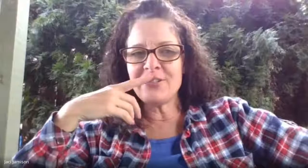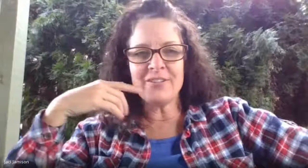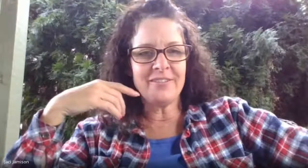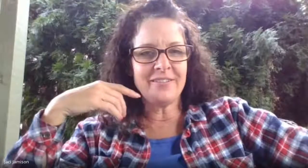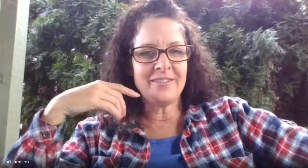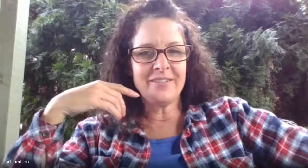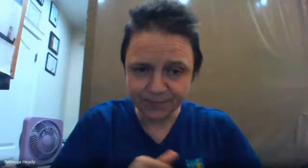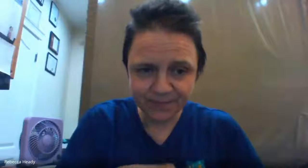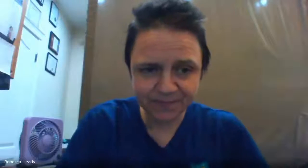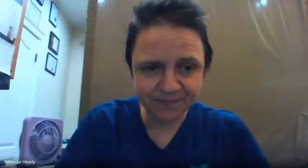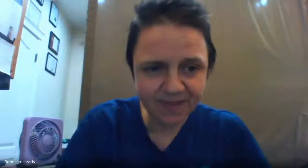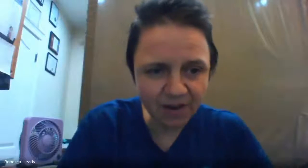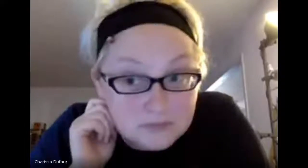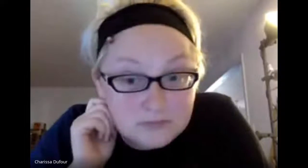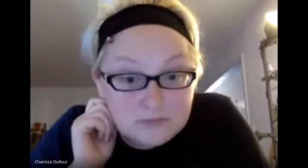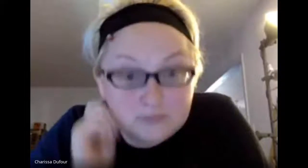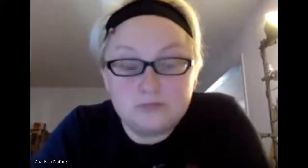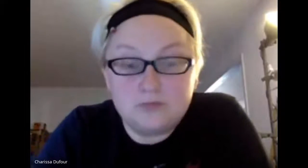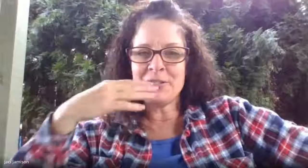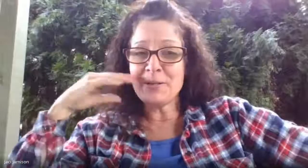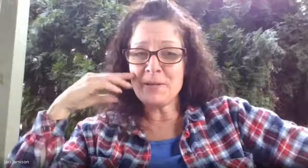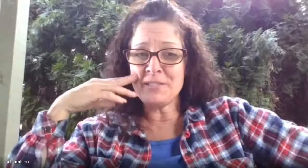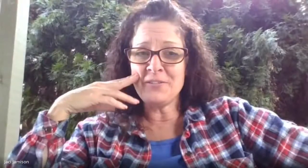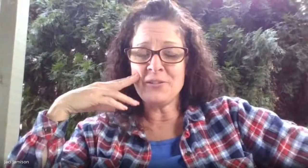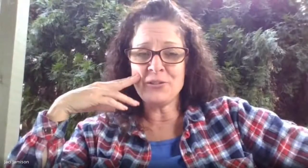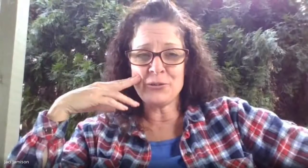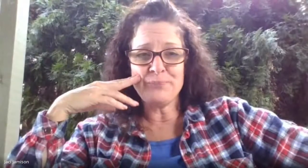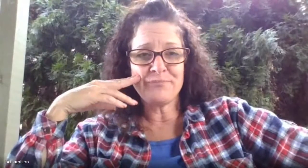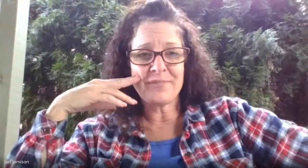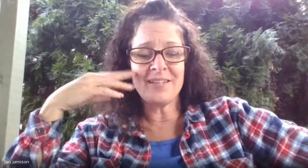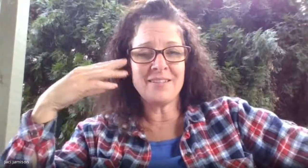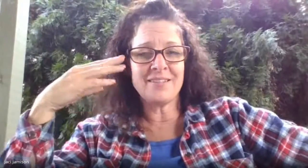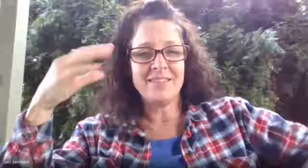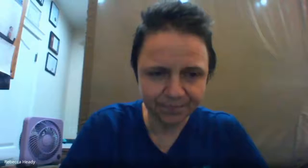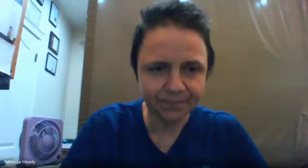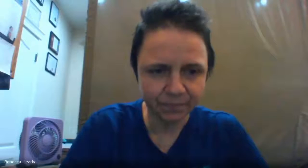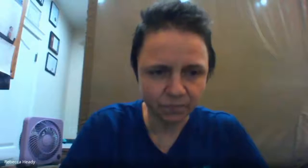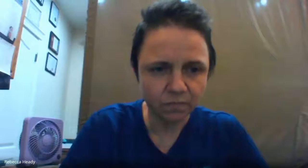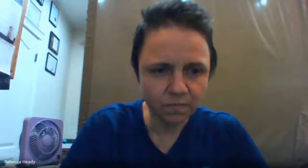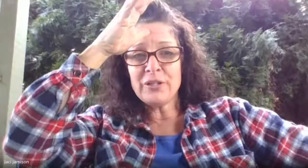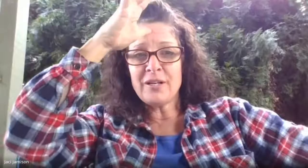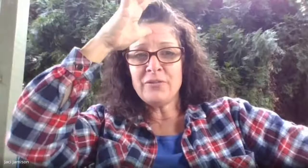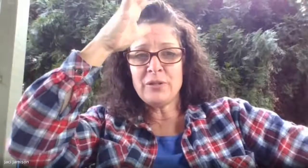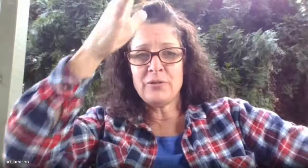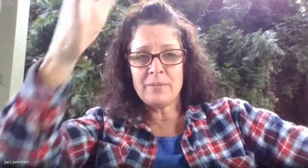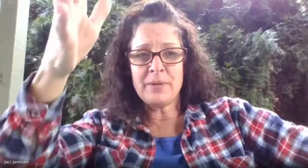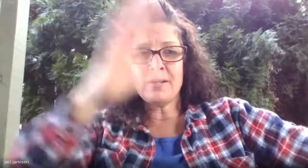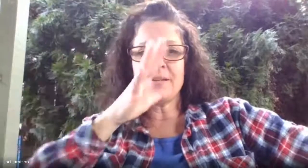know, so talk about deaf culture. We started off doing grandpa and grandma, and